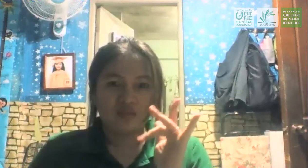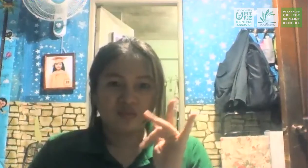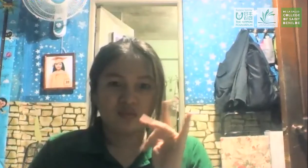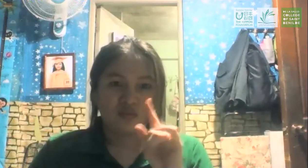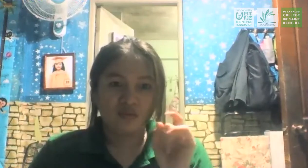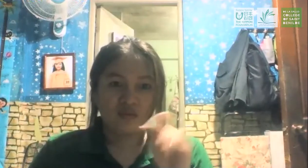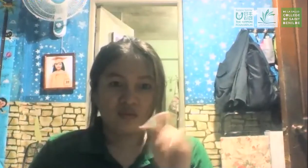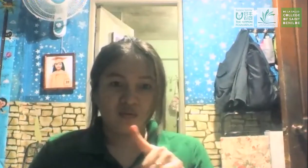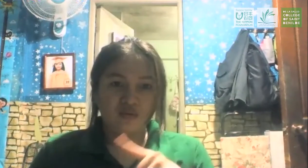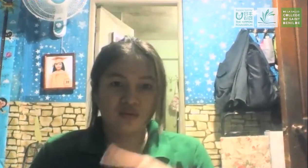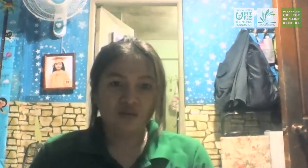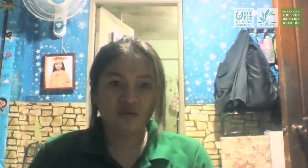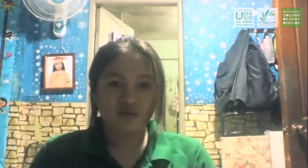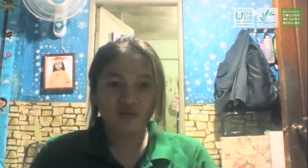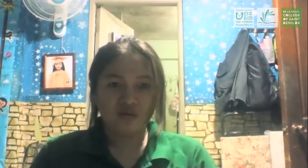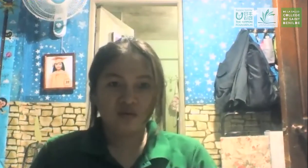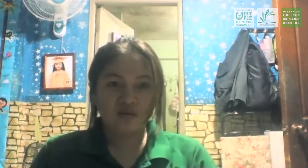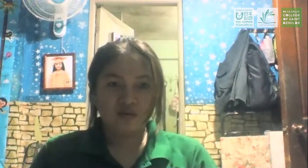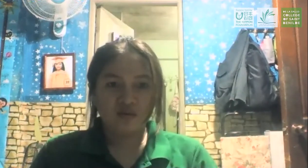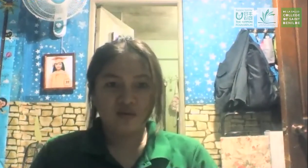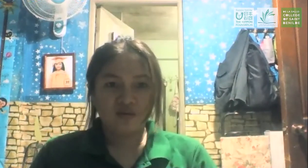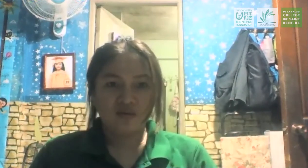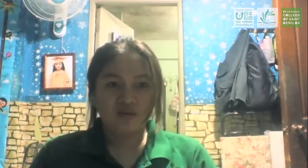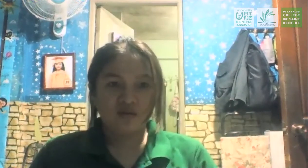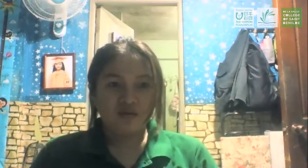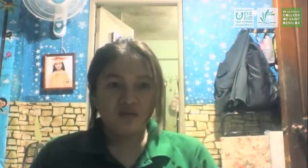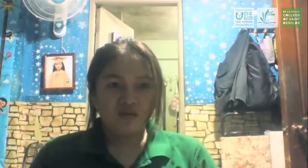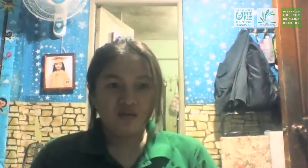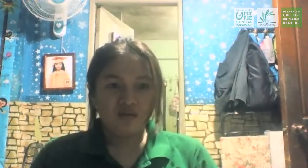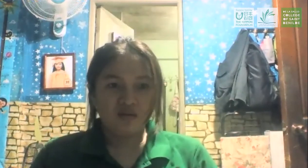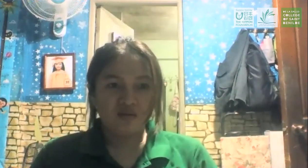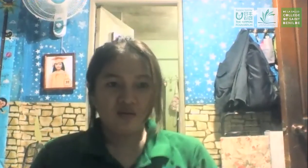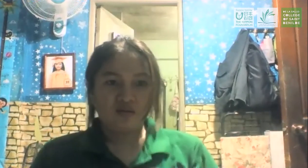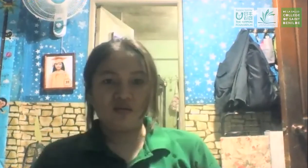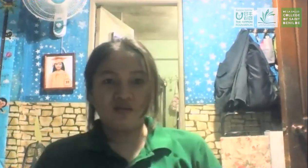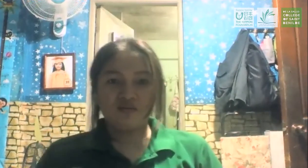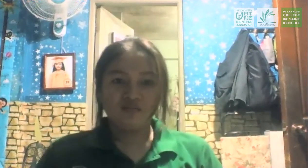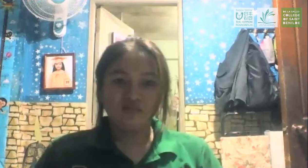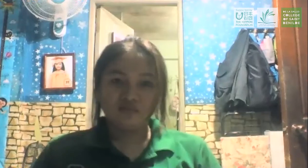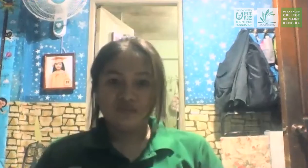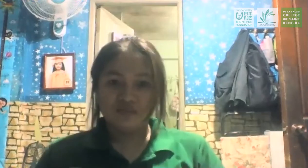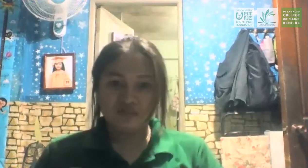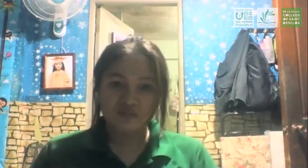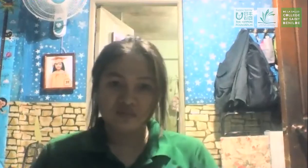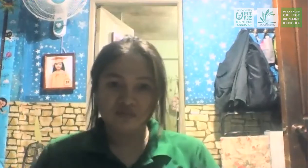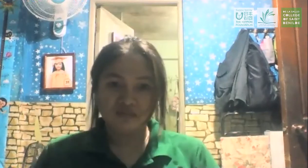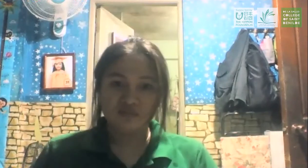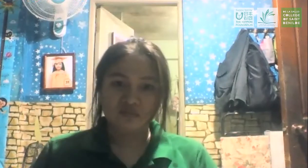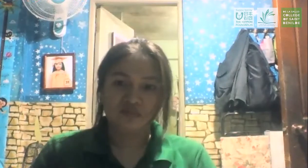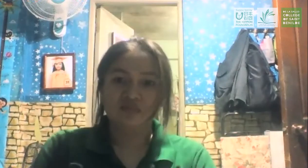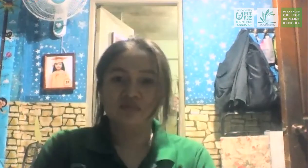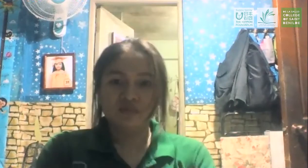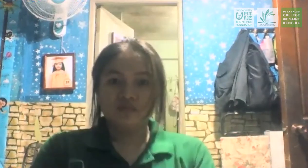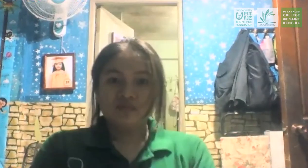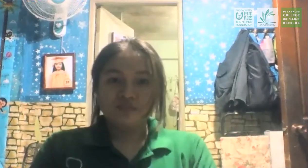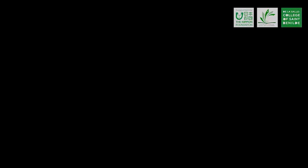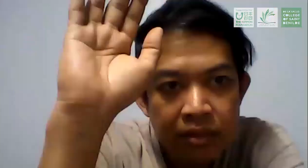But I'm just concerned about the internet. Is that going to be an issue? On Monday, you mean?